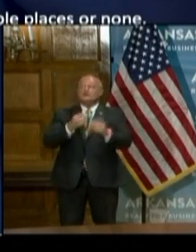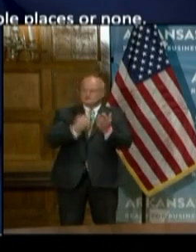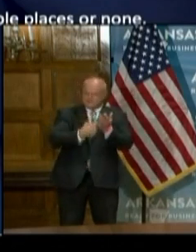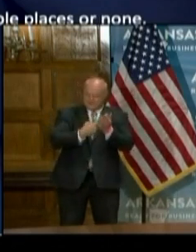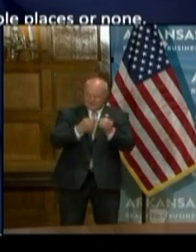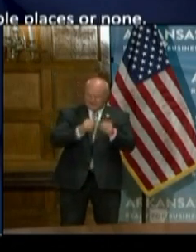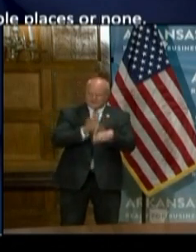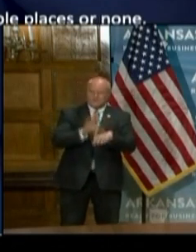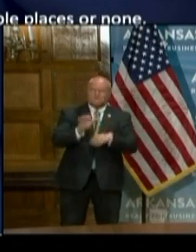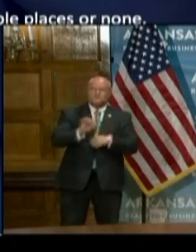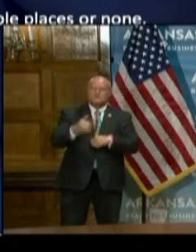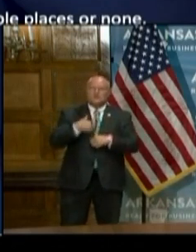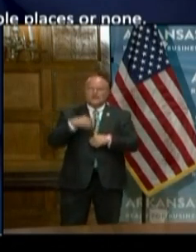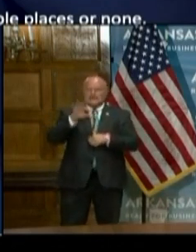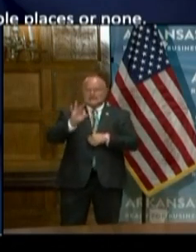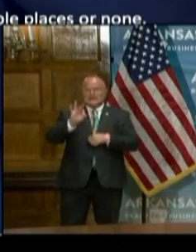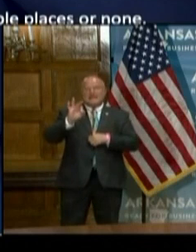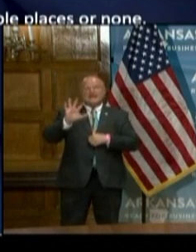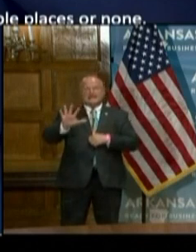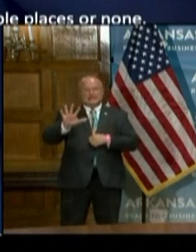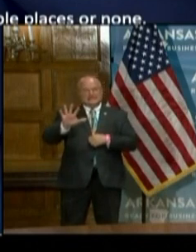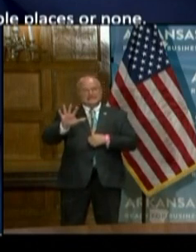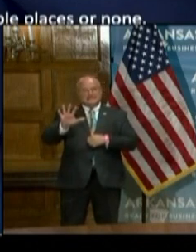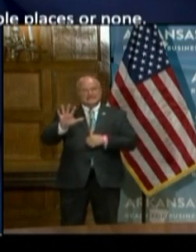some more time on that. We've had 95